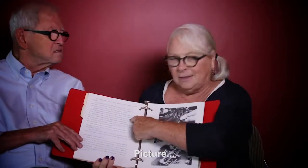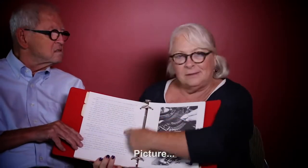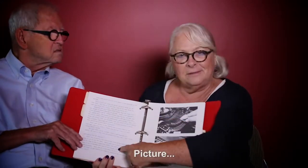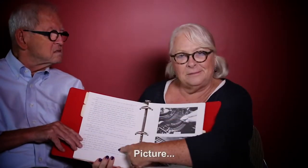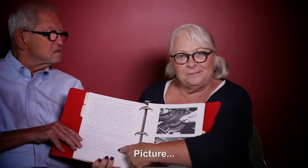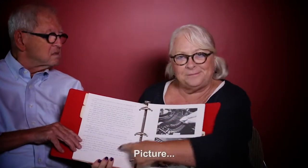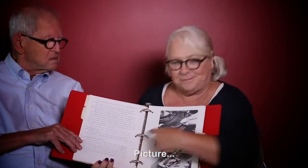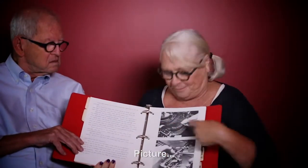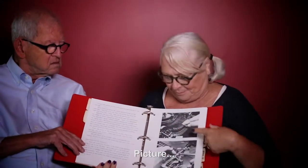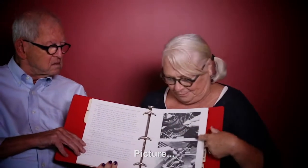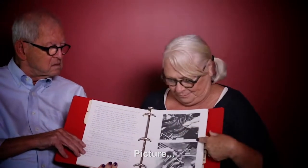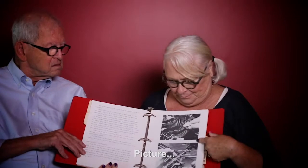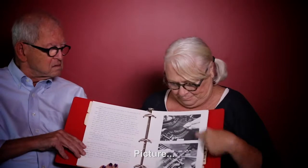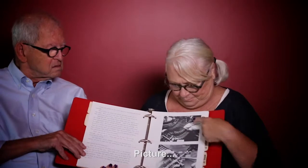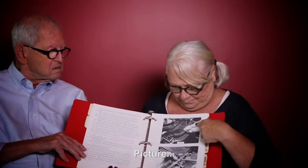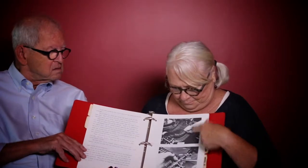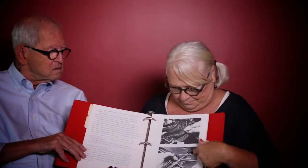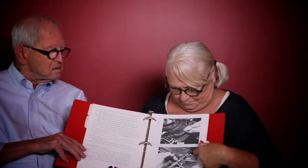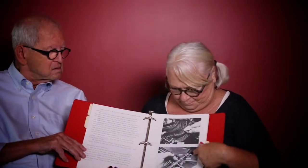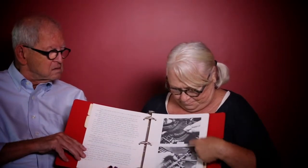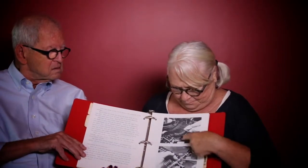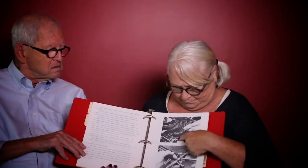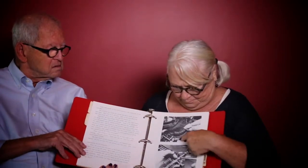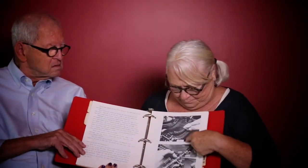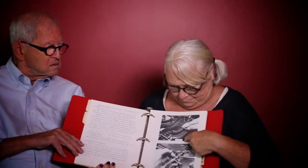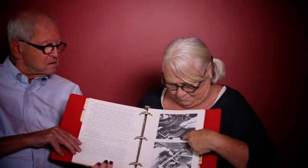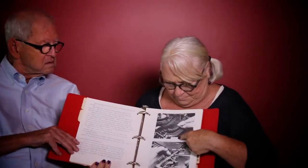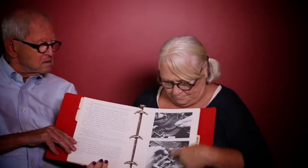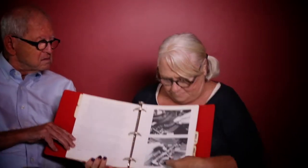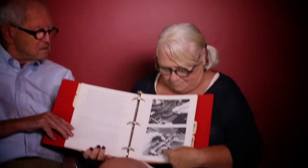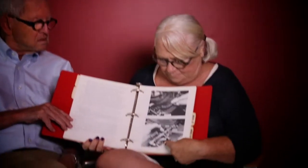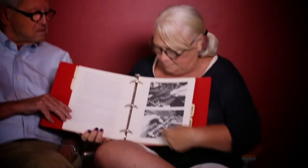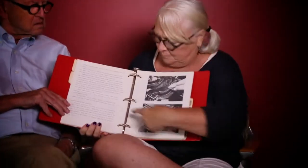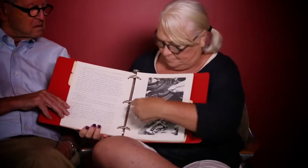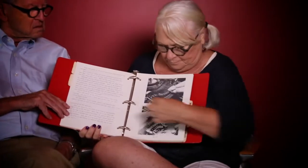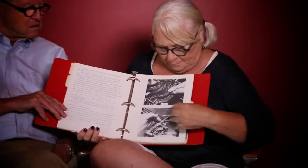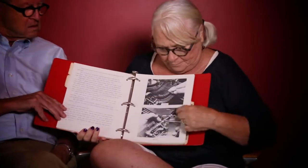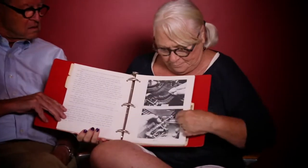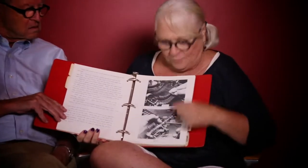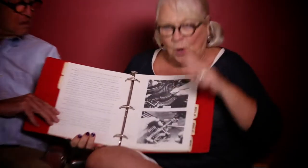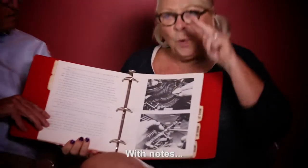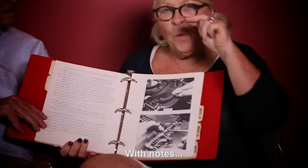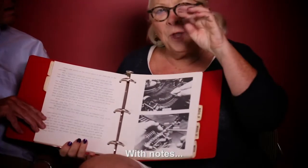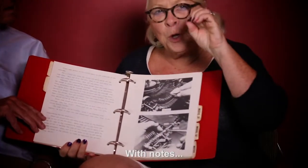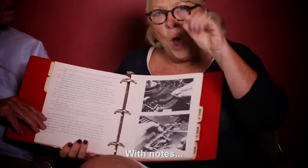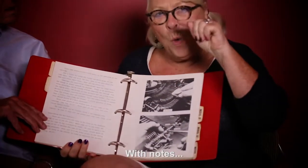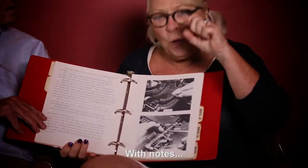was in love.